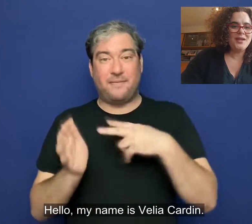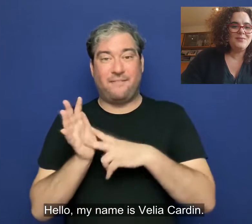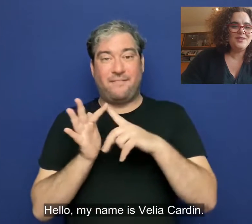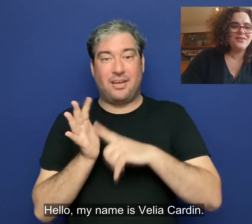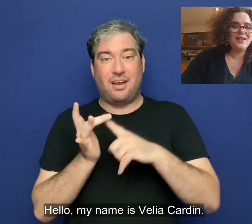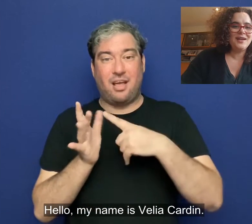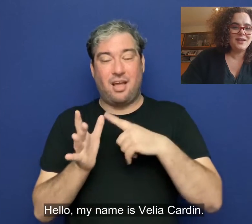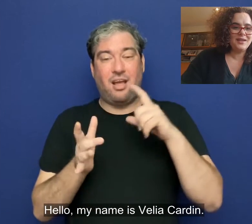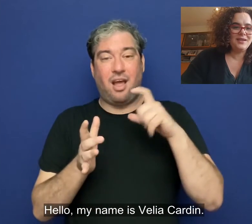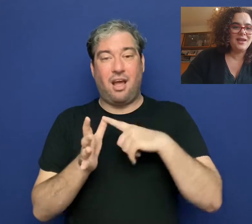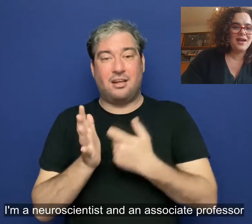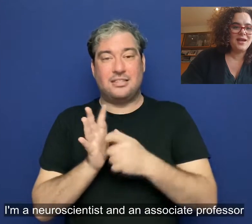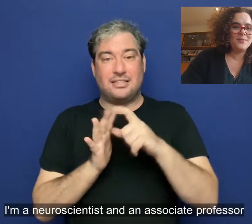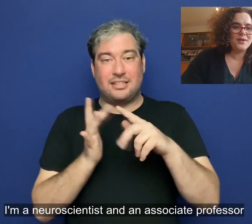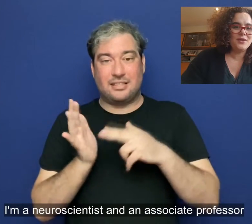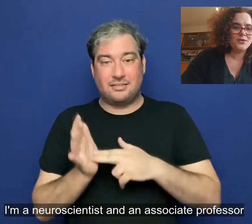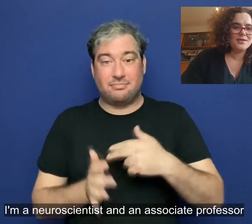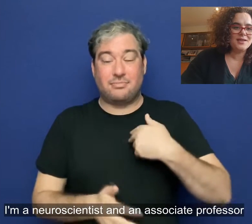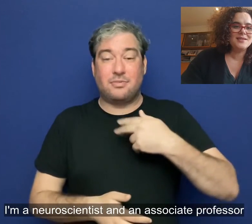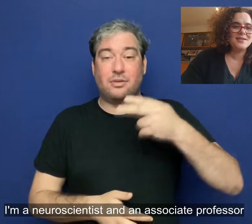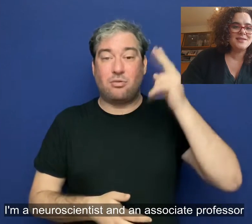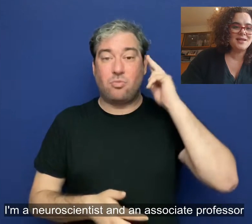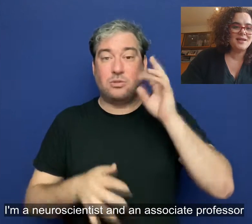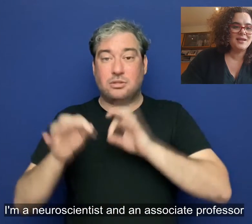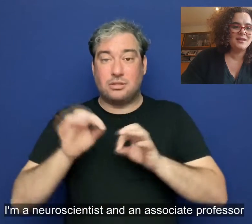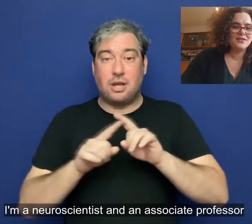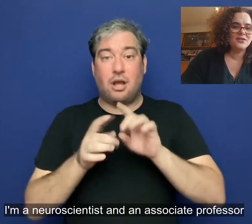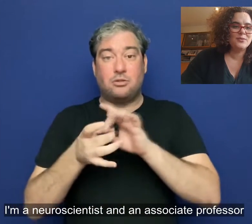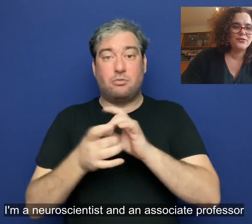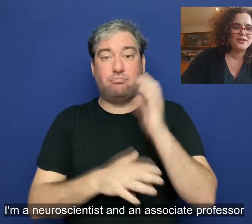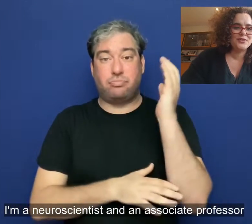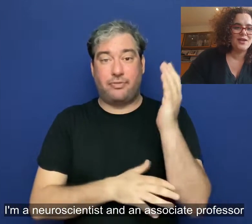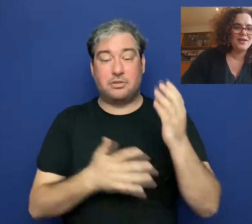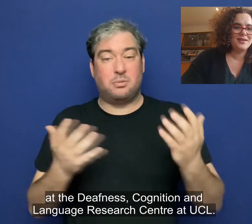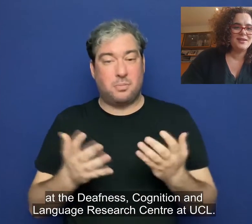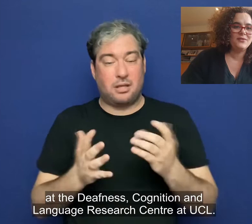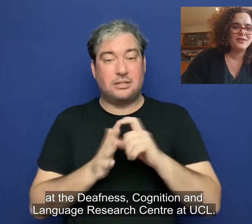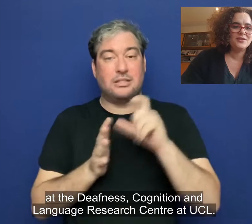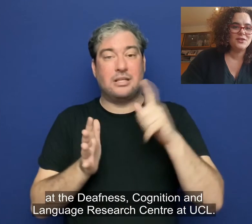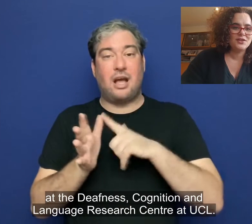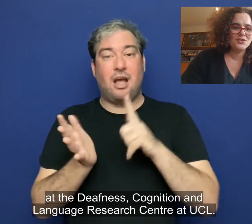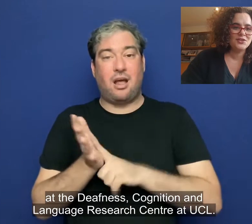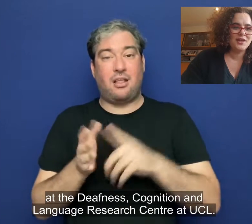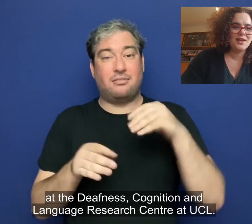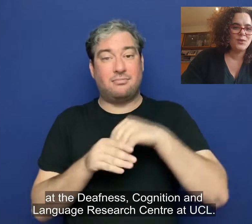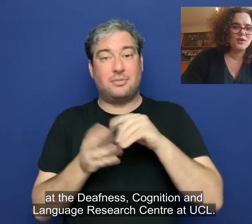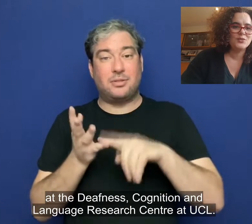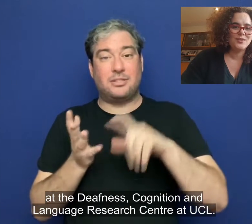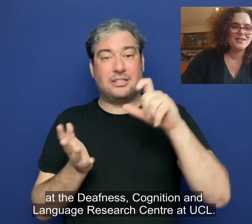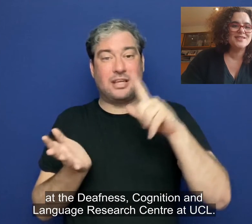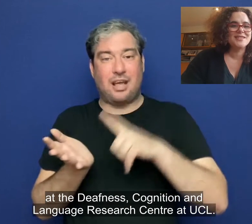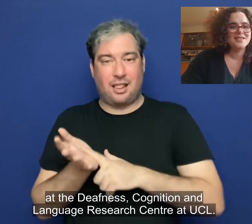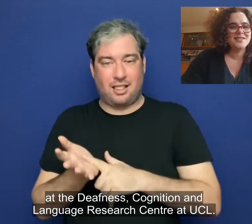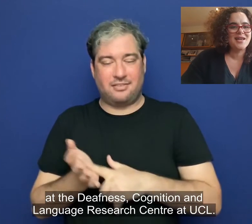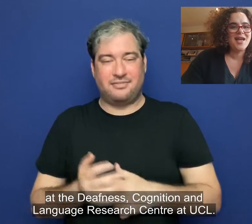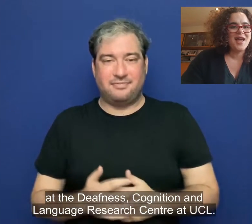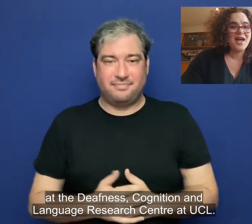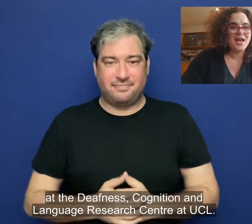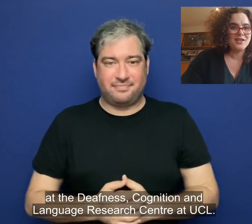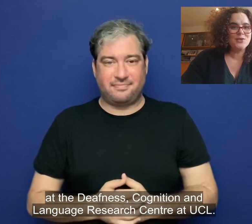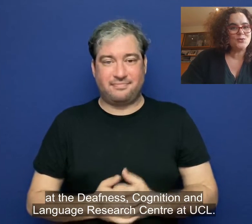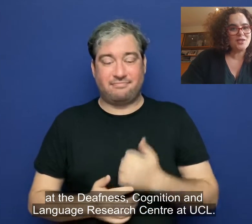Hello, my name is Velia Cardin. I'm a neuroscientist and an associate professor at the Deafness, Cognition and Language Research